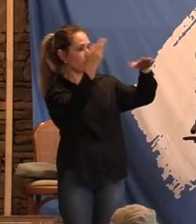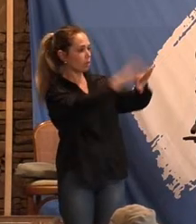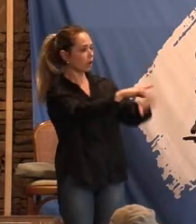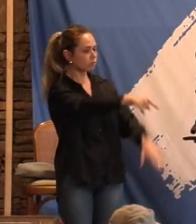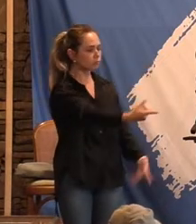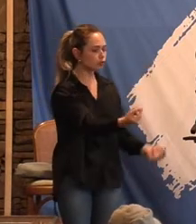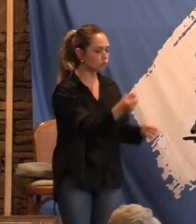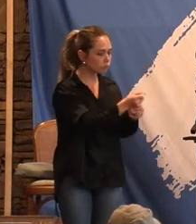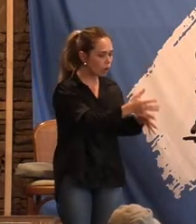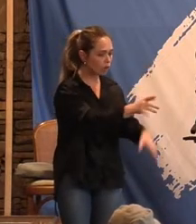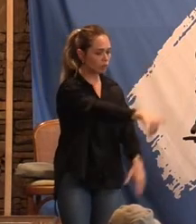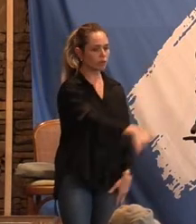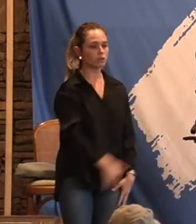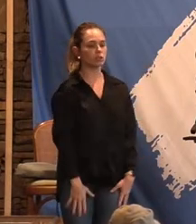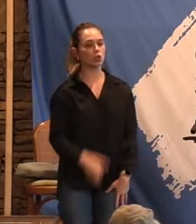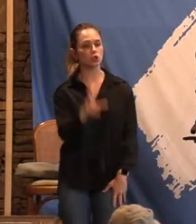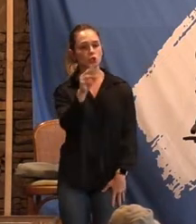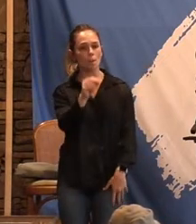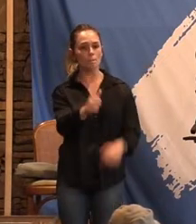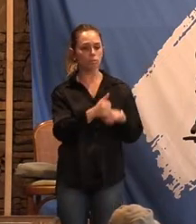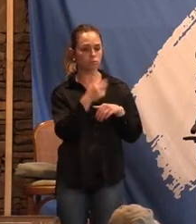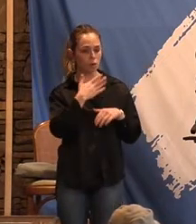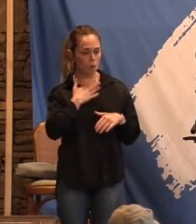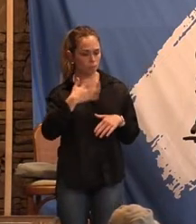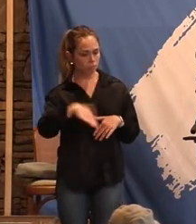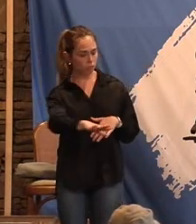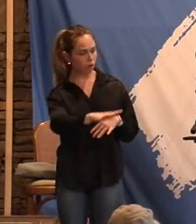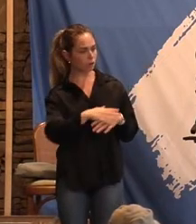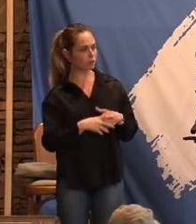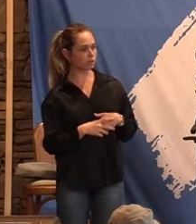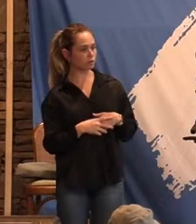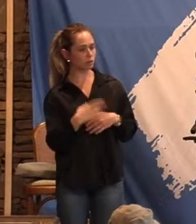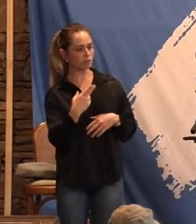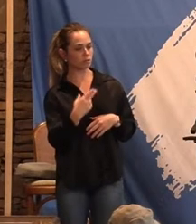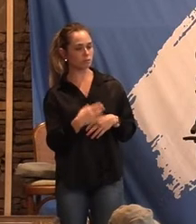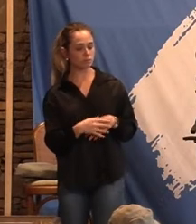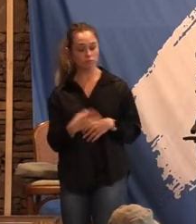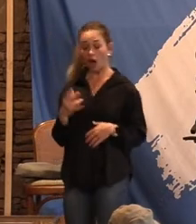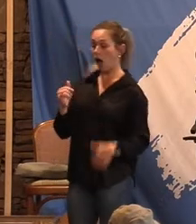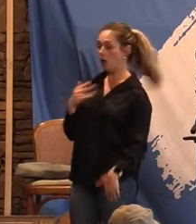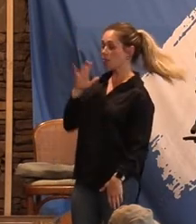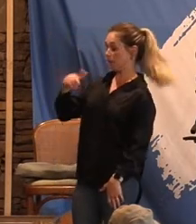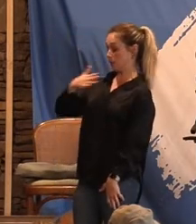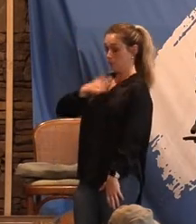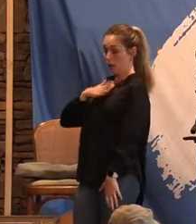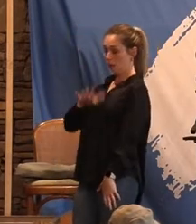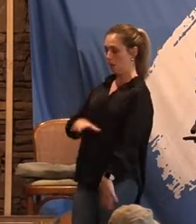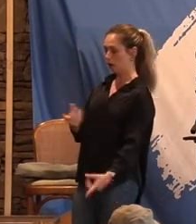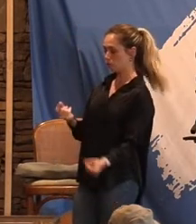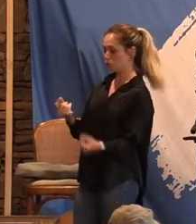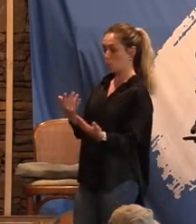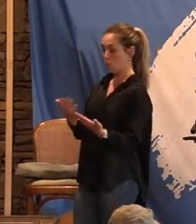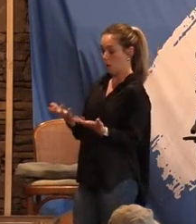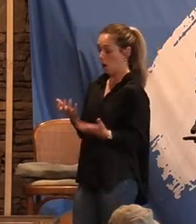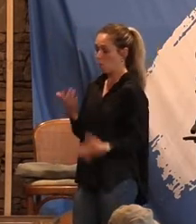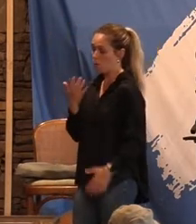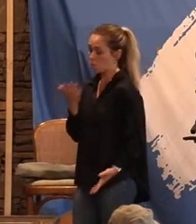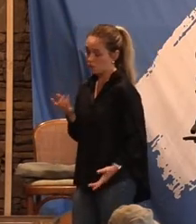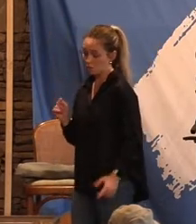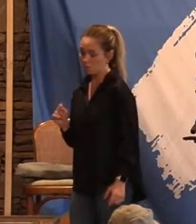did! No more poison on my land!" "Ha!" said Angantyr, "that's my land and I'll do what I like!"